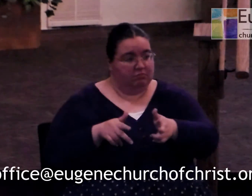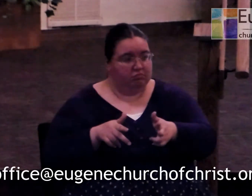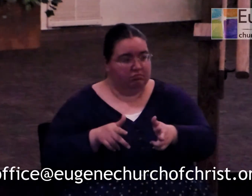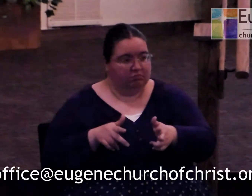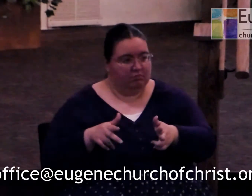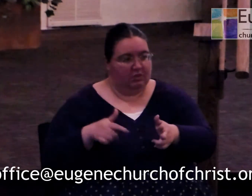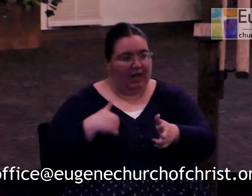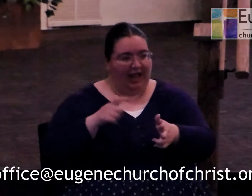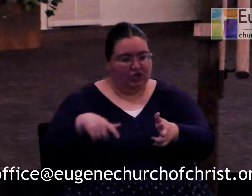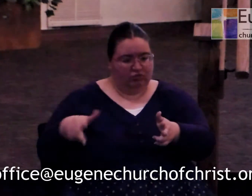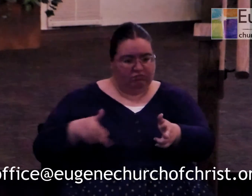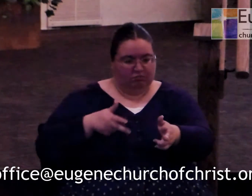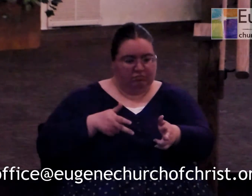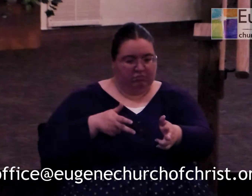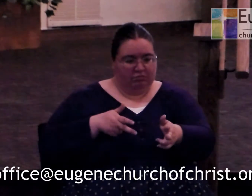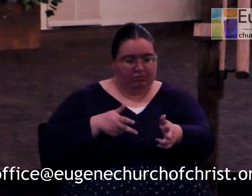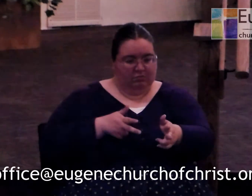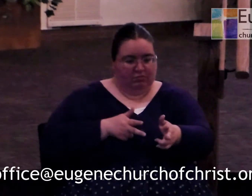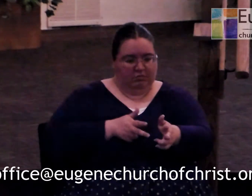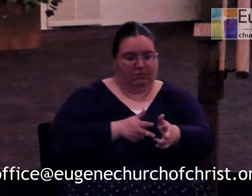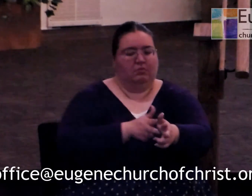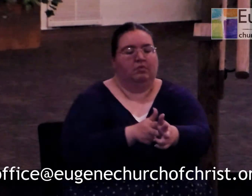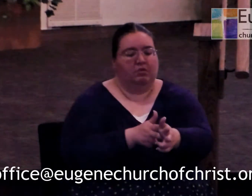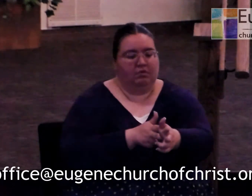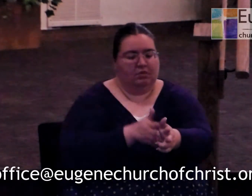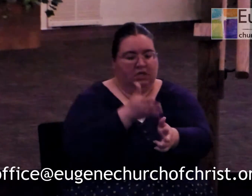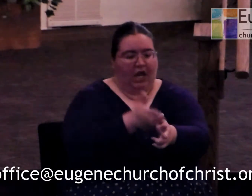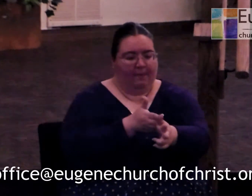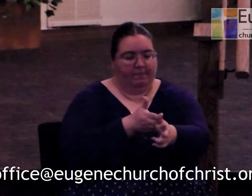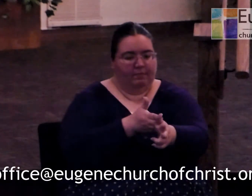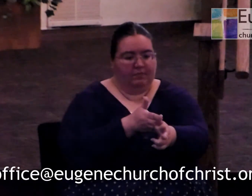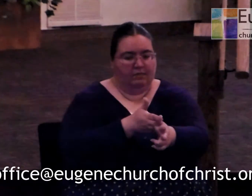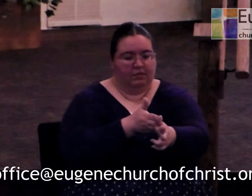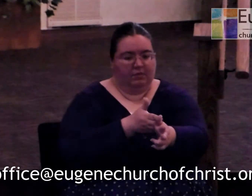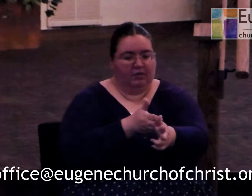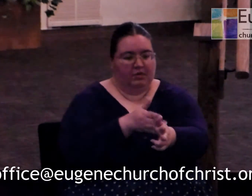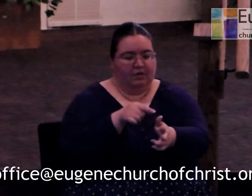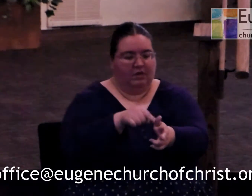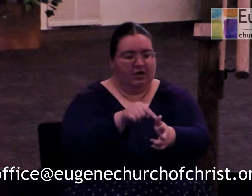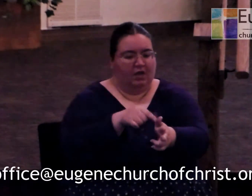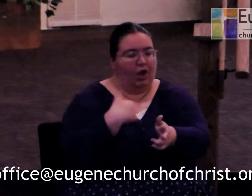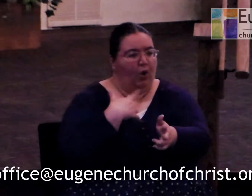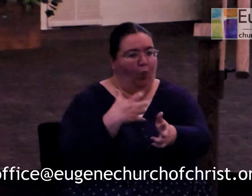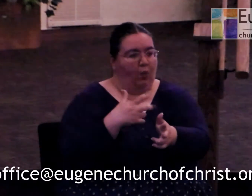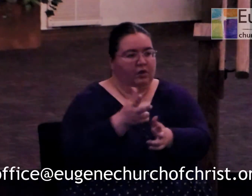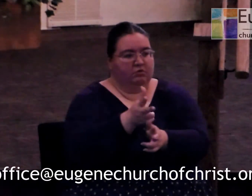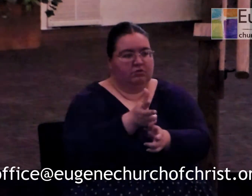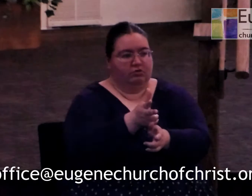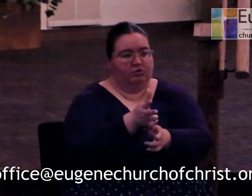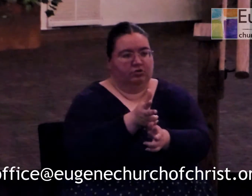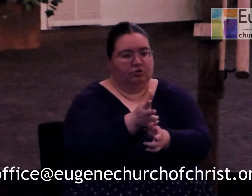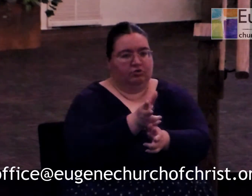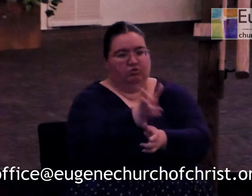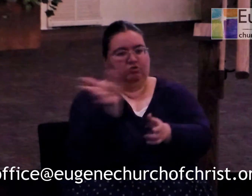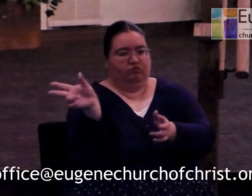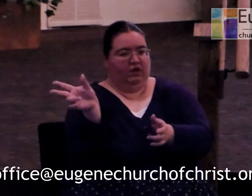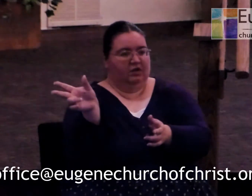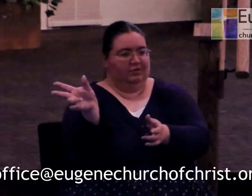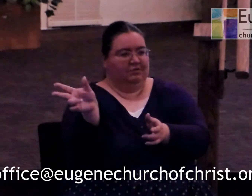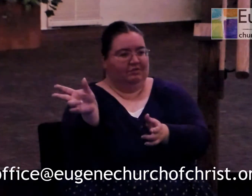morning. What I do in this situation is I realize I have missed it. I'm in the wrong lane. I'm going to drive another quarter mile and turn around. That's